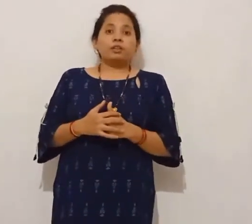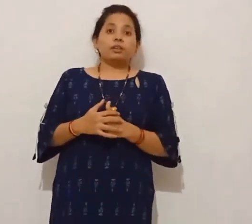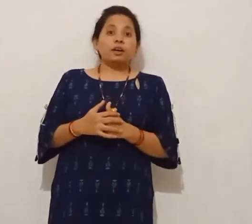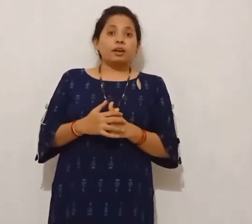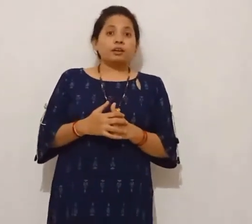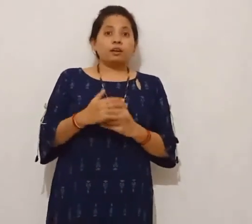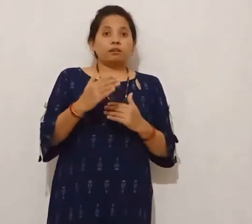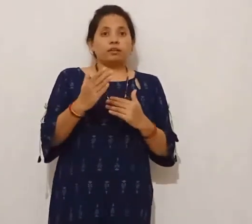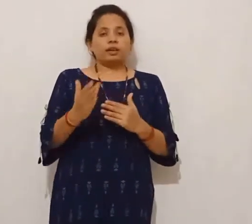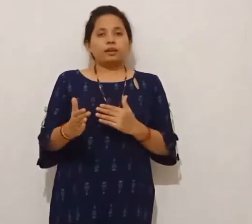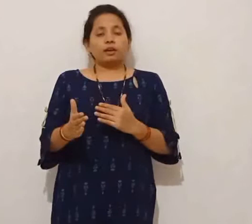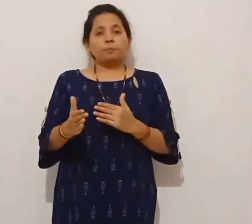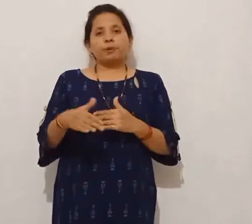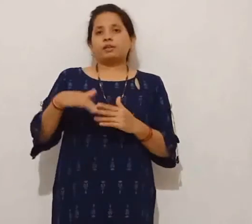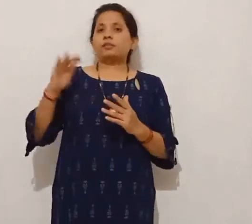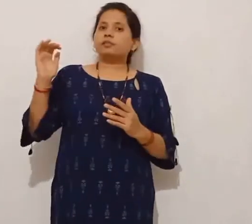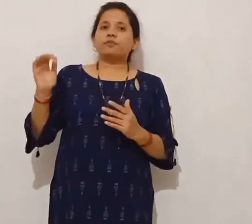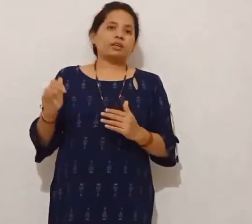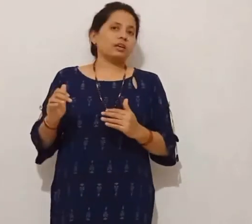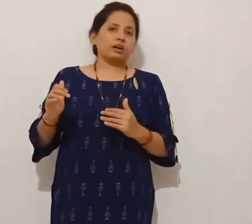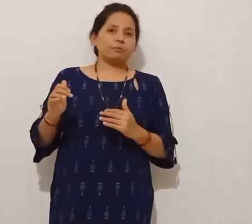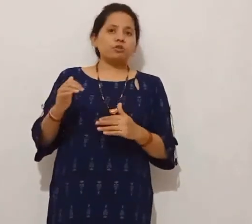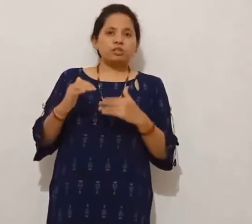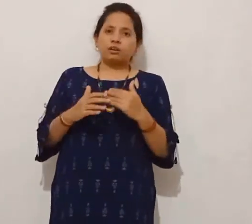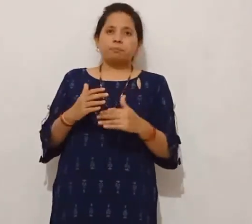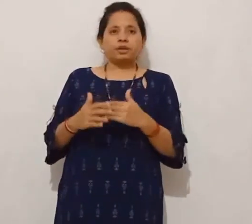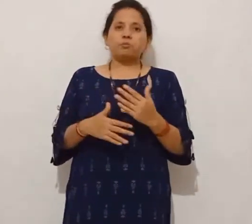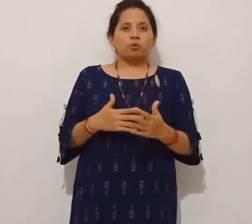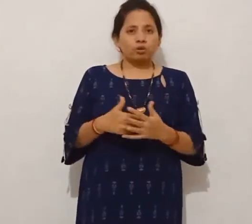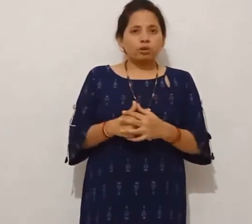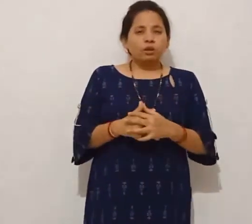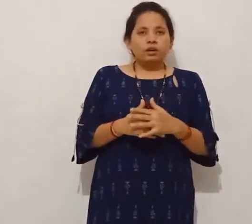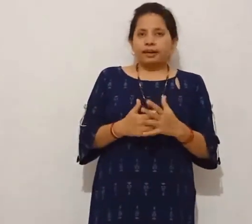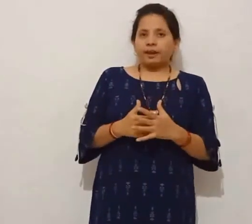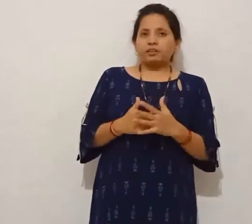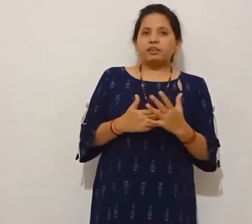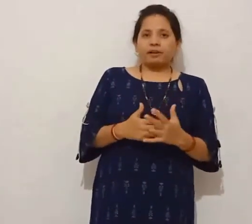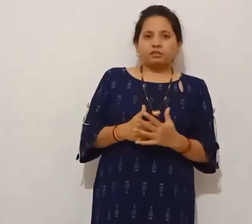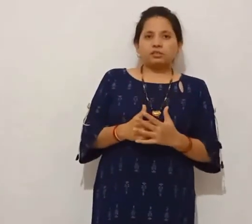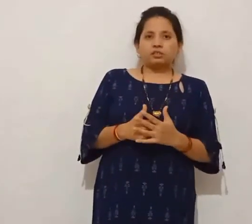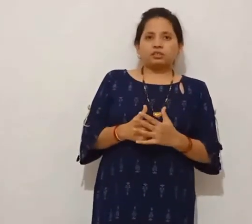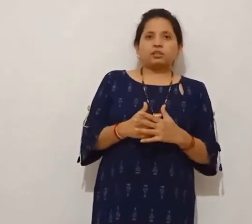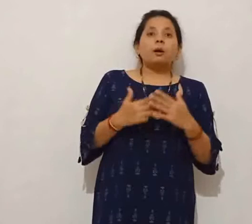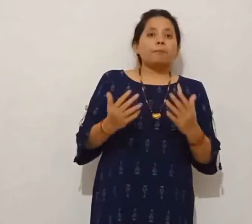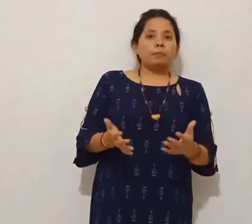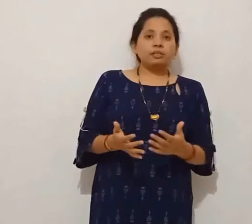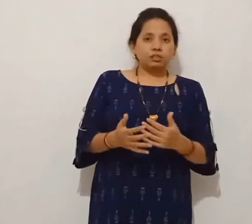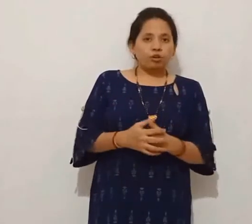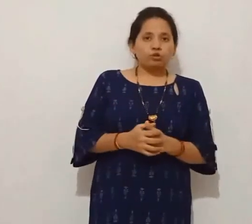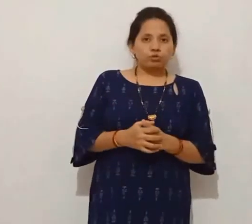thing again, here prices are very high because they are paying more rent, electricity, publicity also they